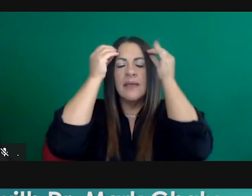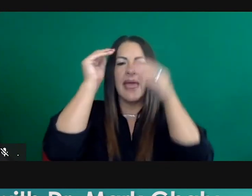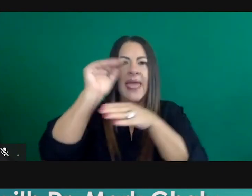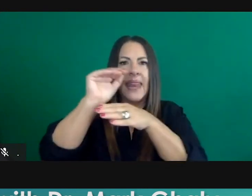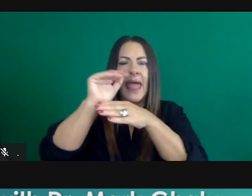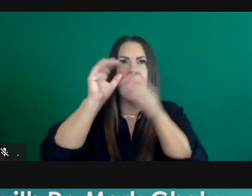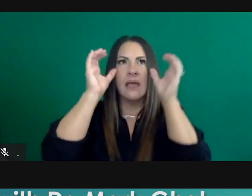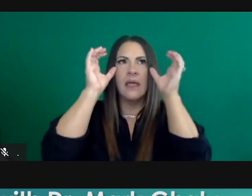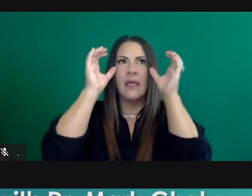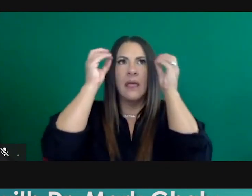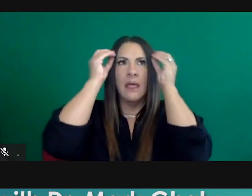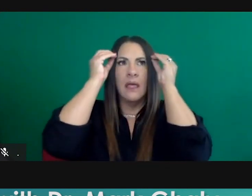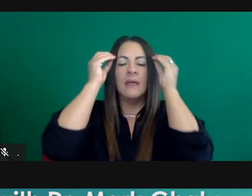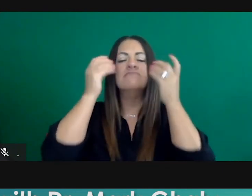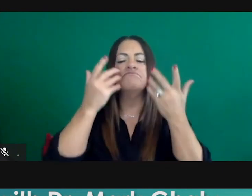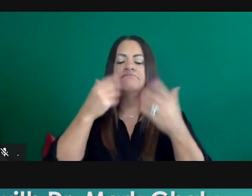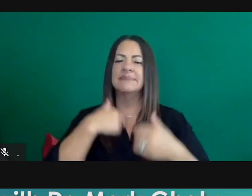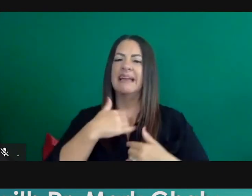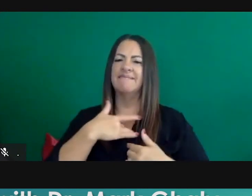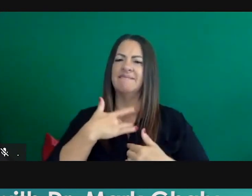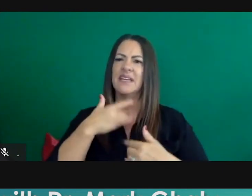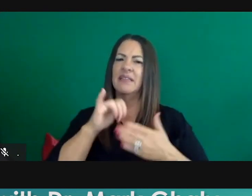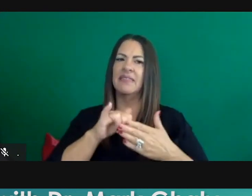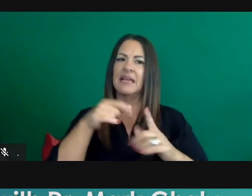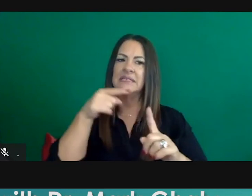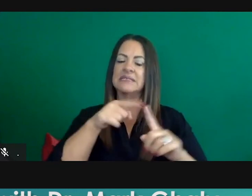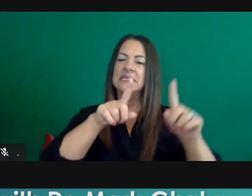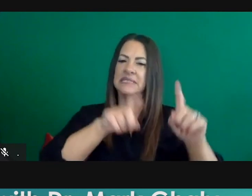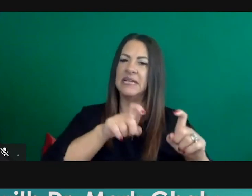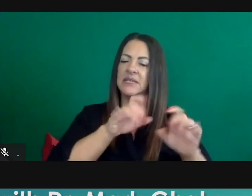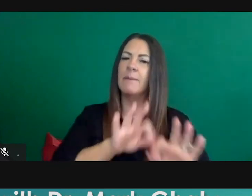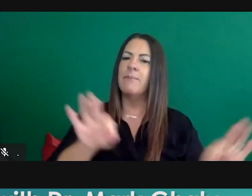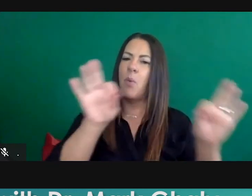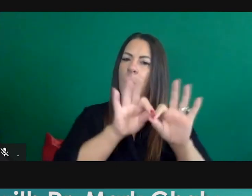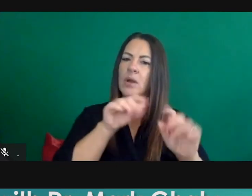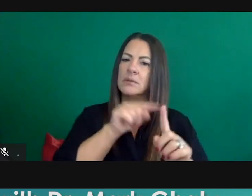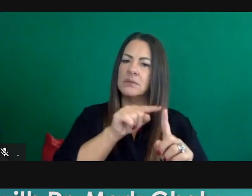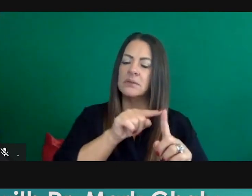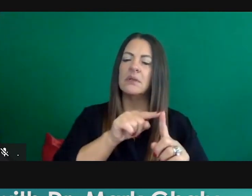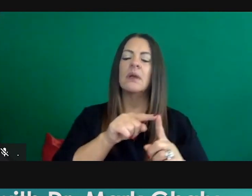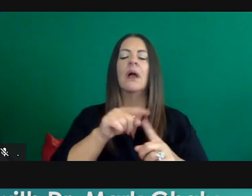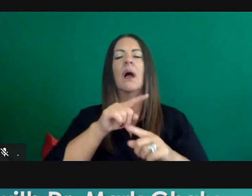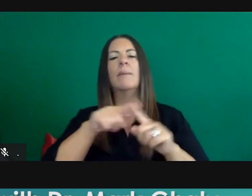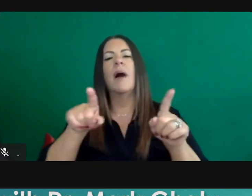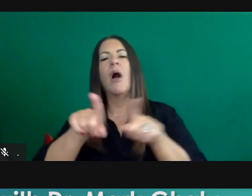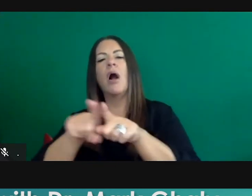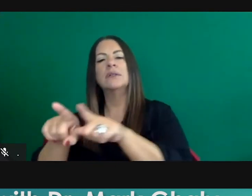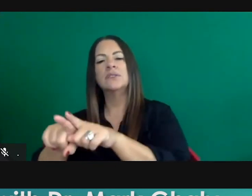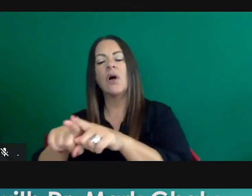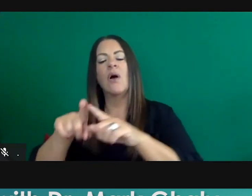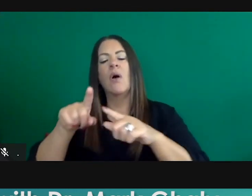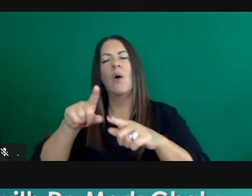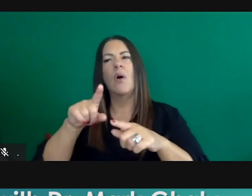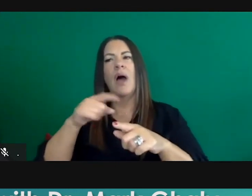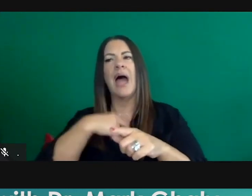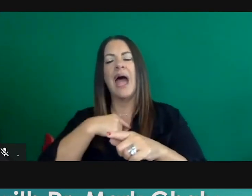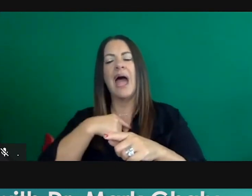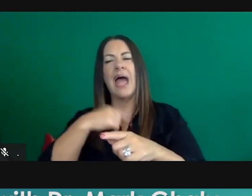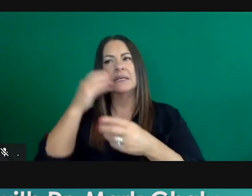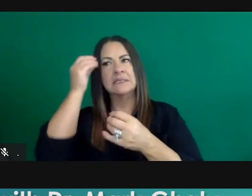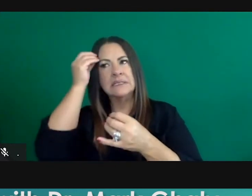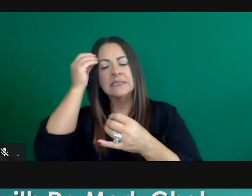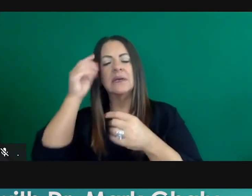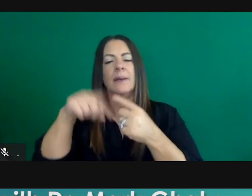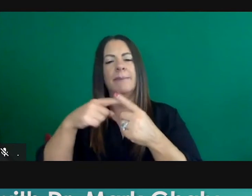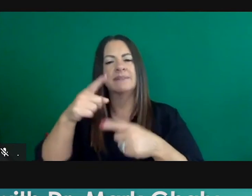And testing's an important tool and knowledge for us, but it's really these tried and trues on how we carry ourselves through our communities